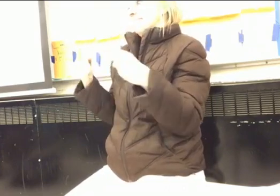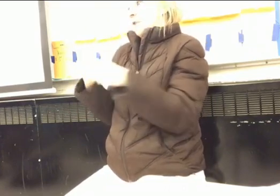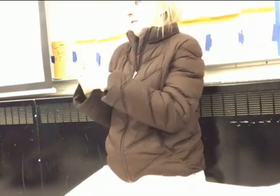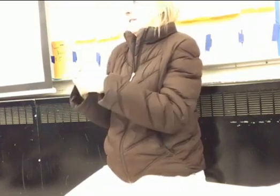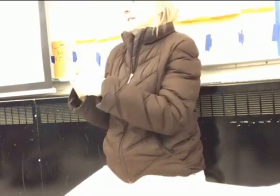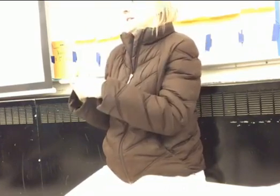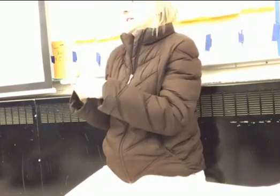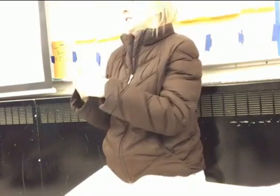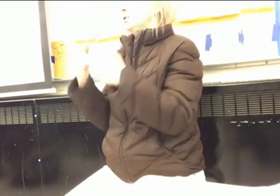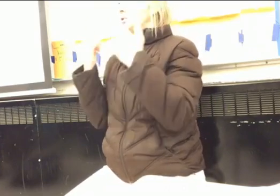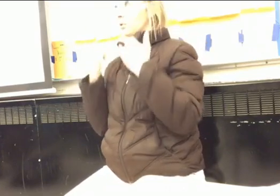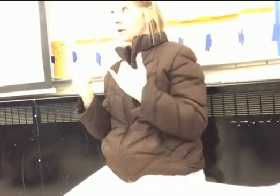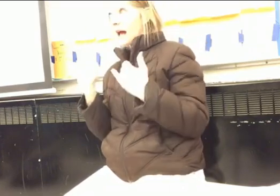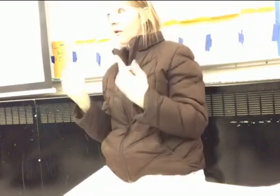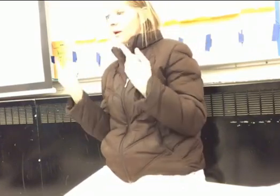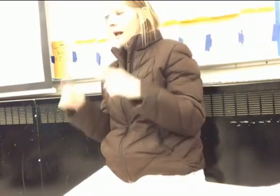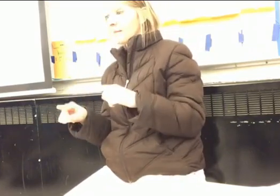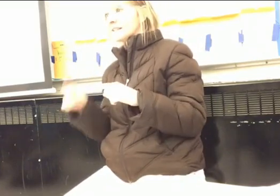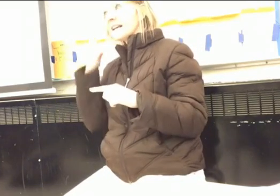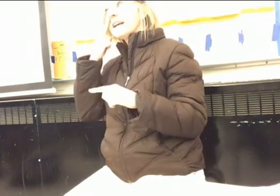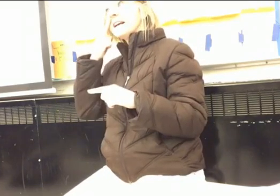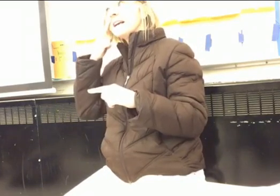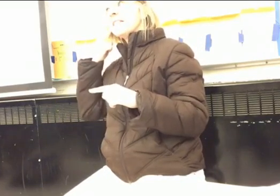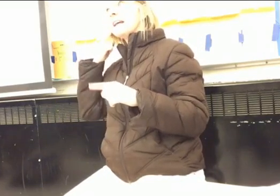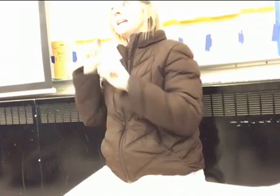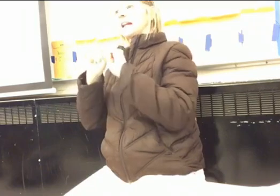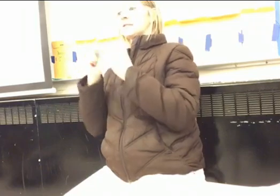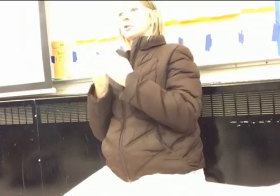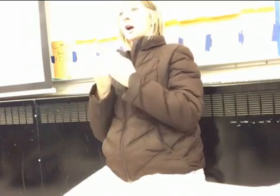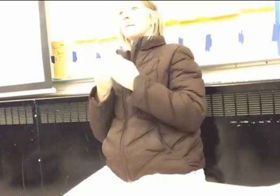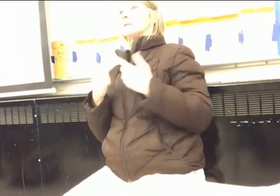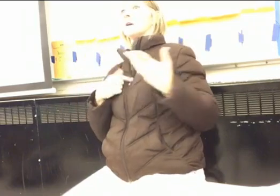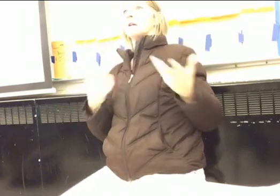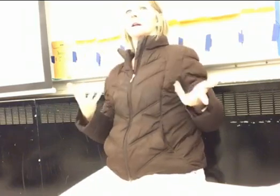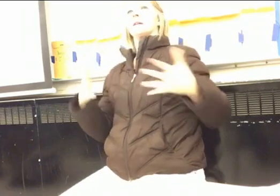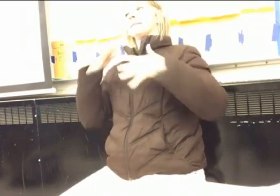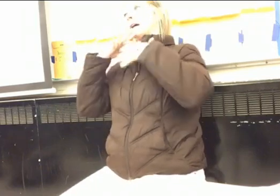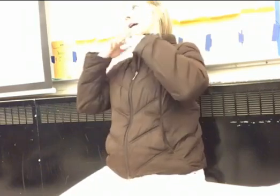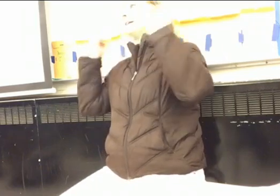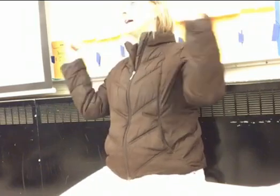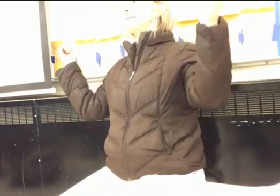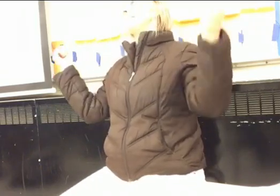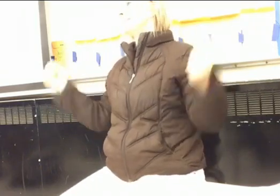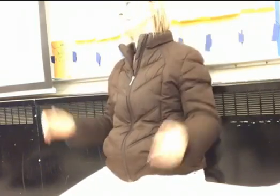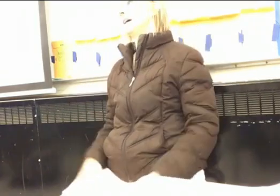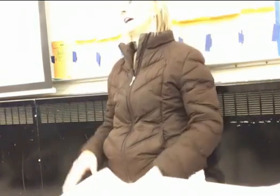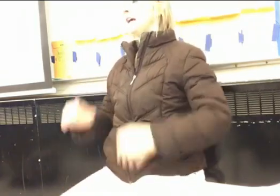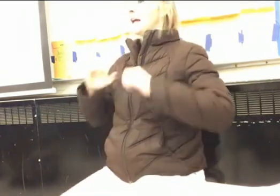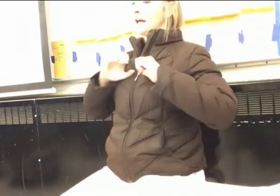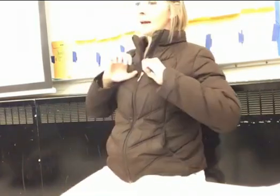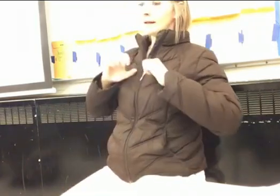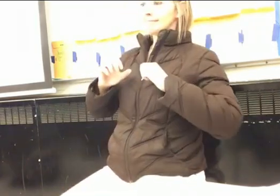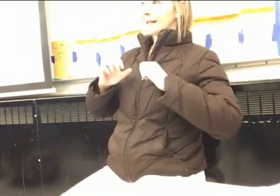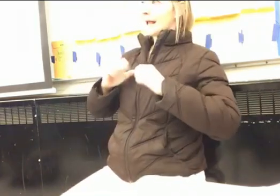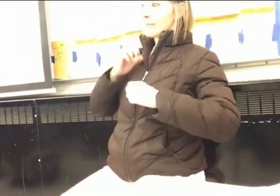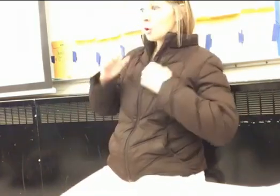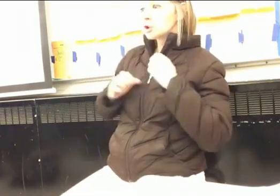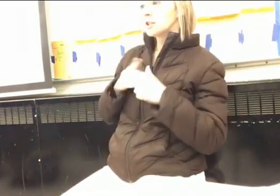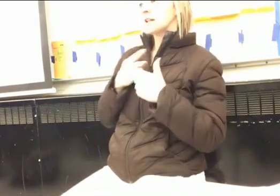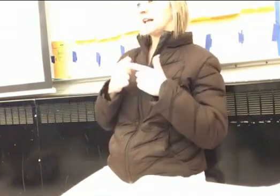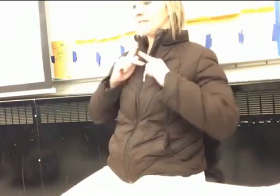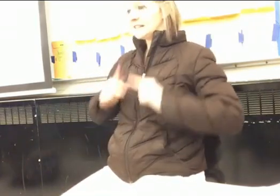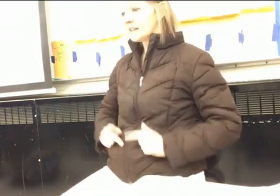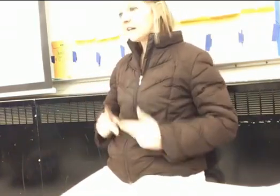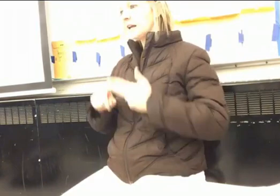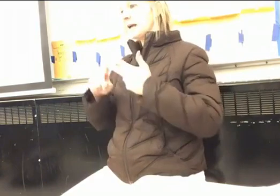see, now at this point, the native tribes are just done. Emotionally, physically, mentally. We've done everything